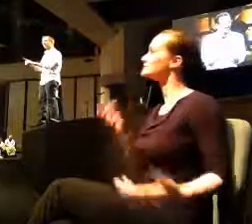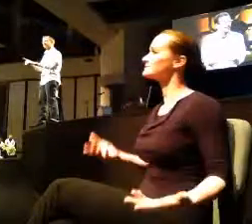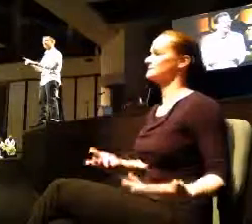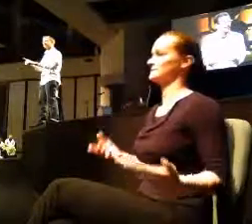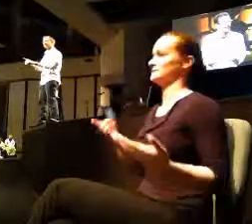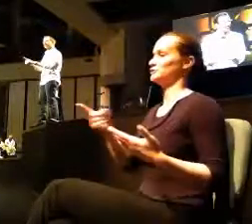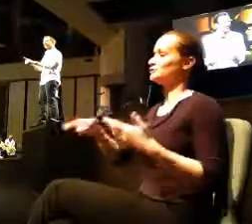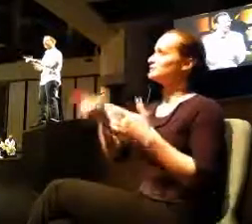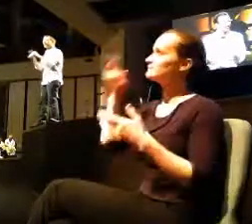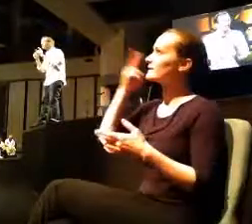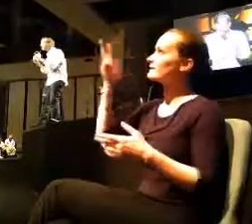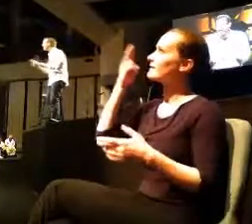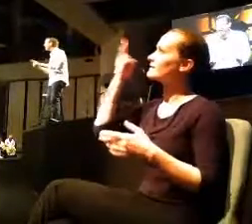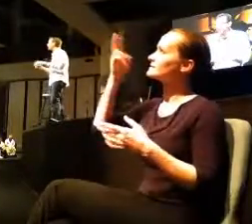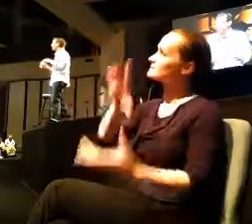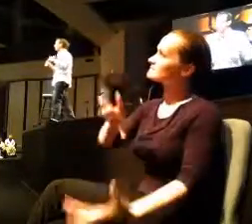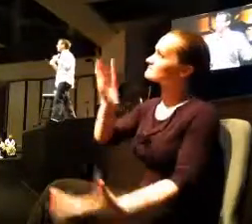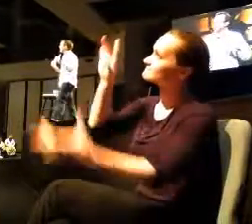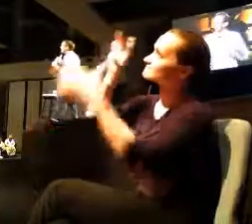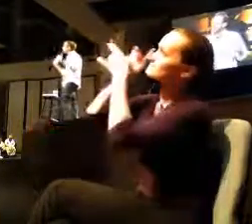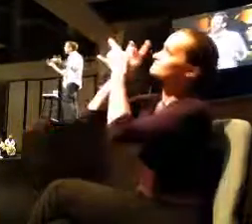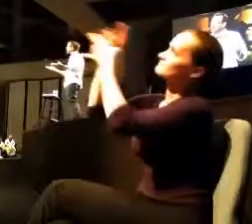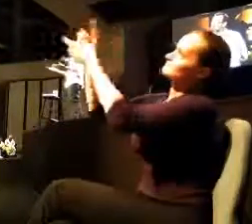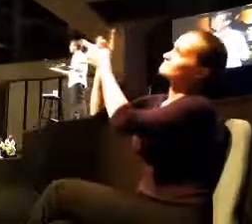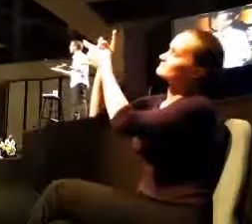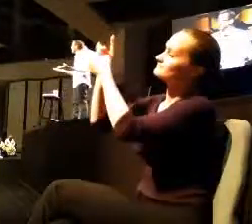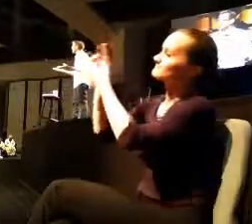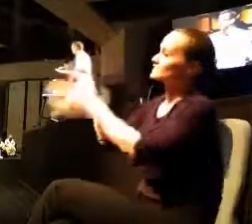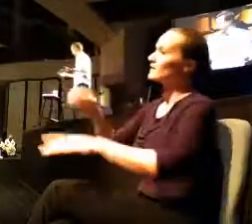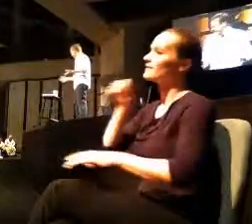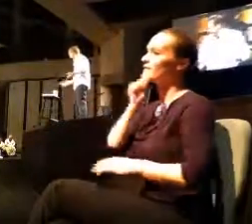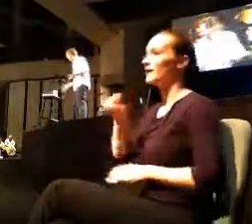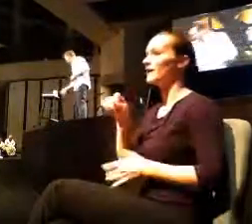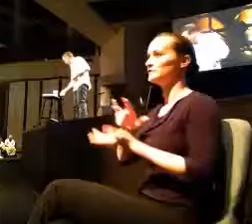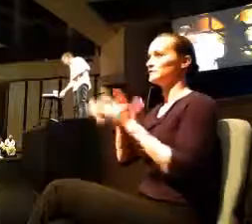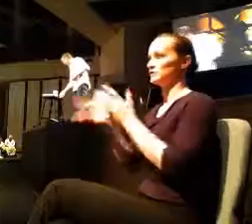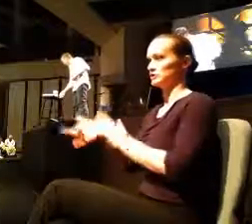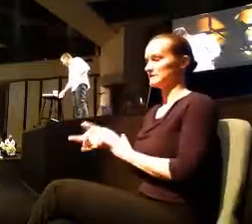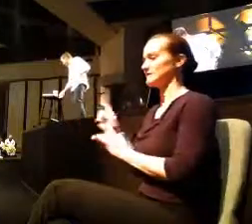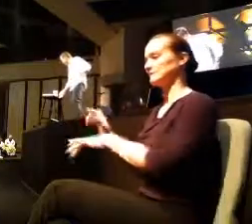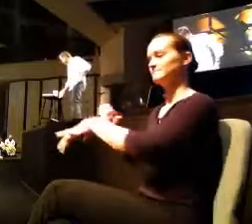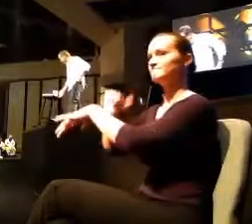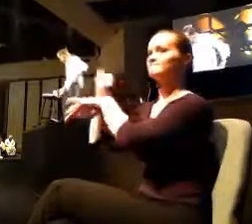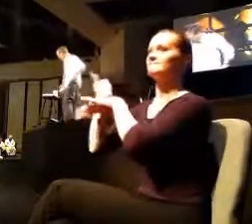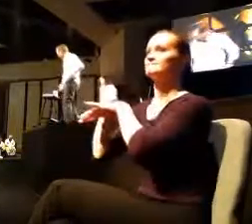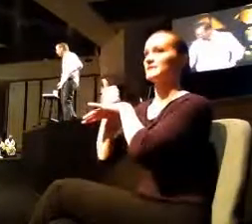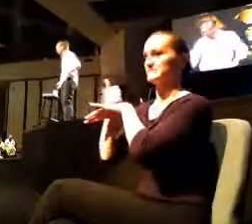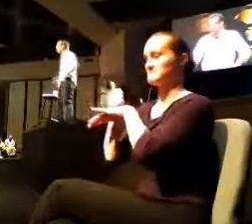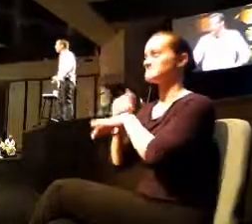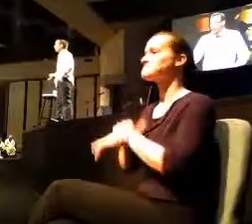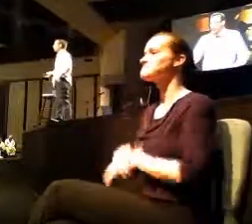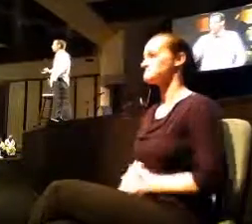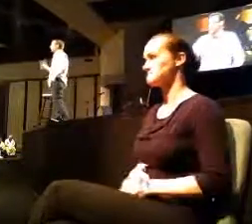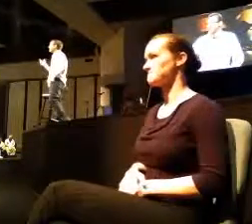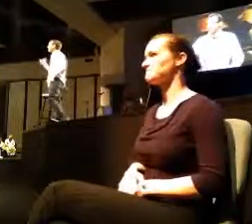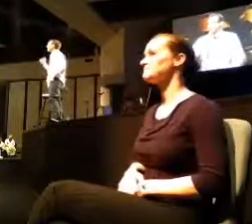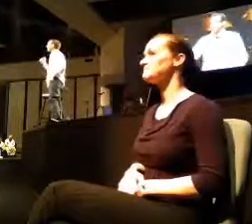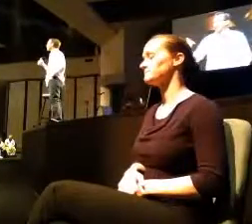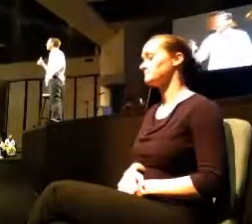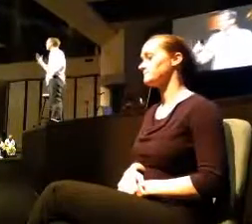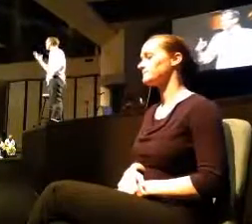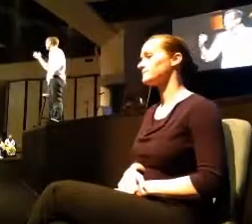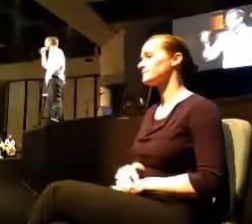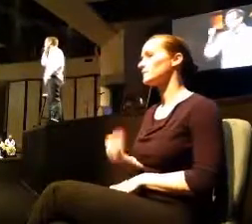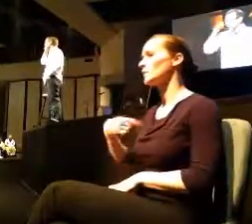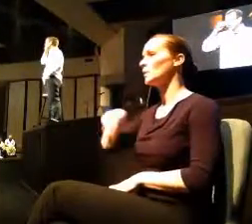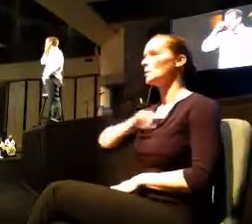God. And I love what Jesus established in all of this. And you know, when we think